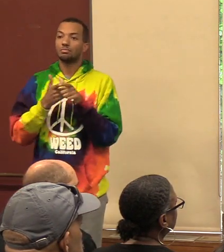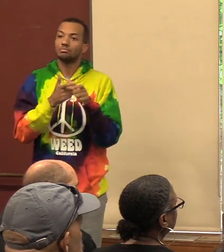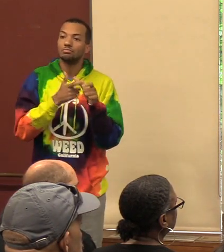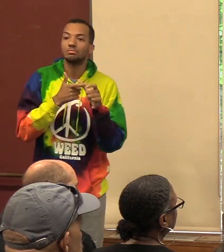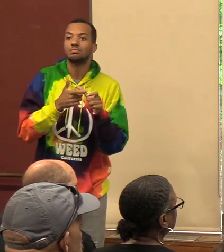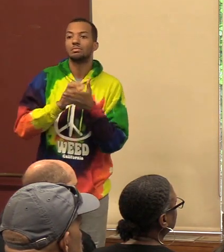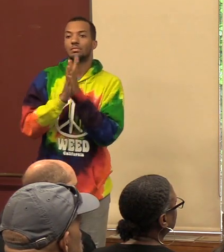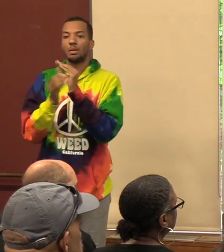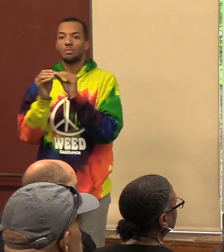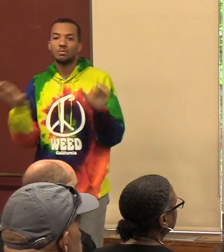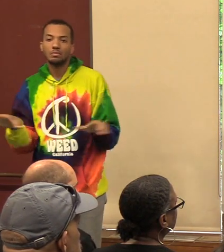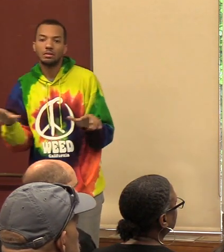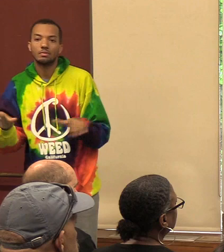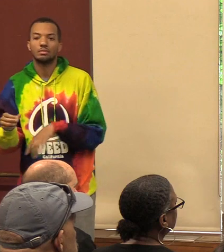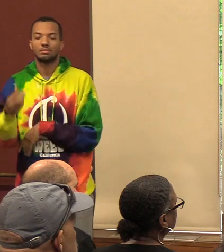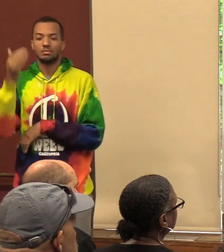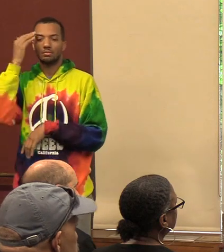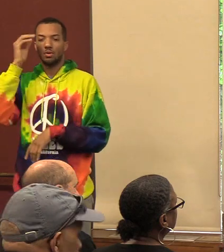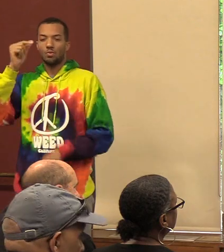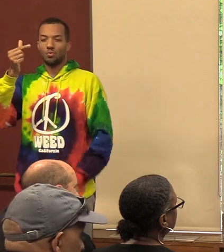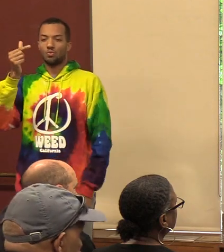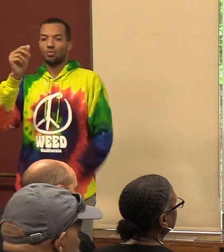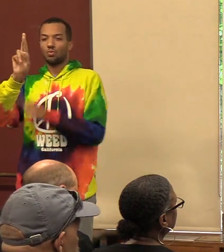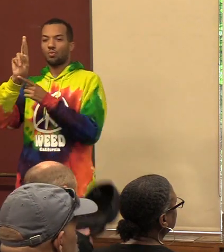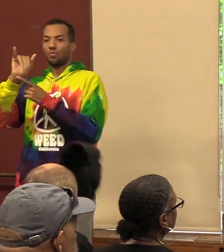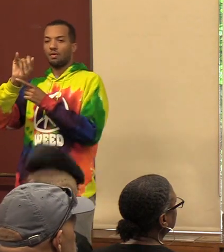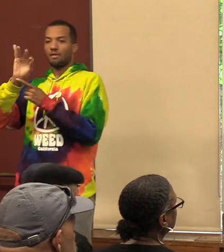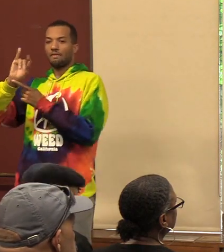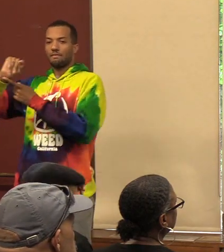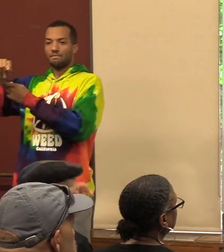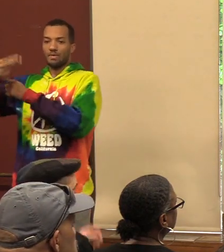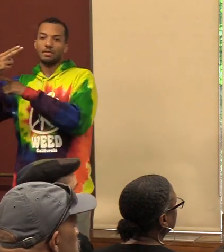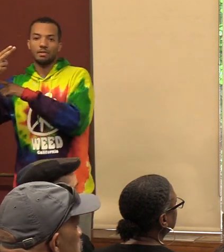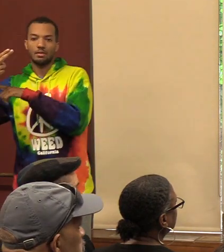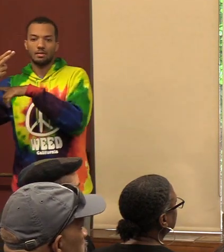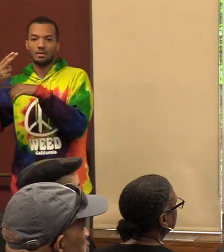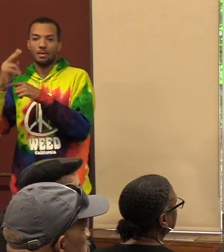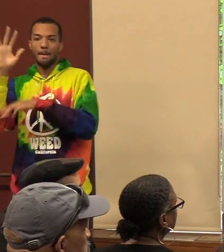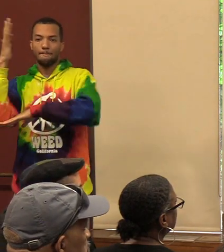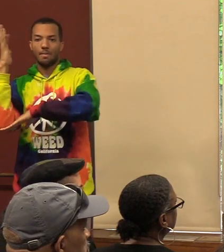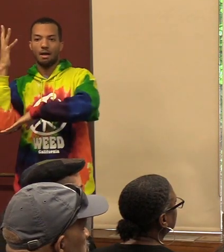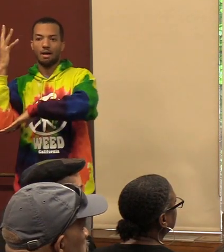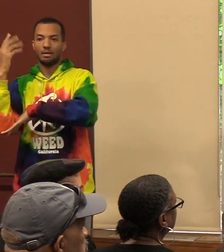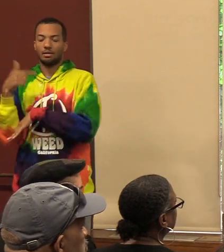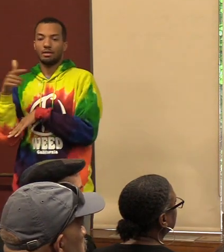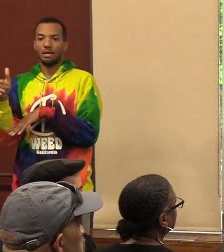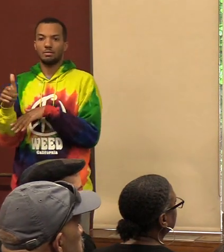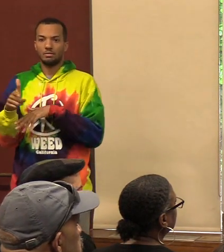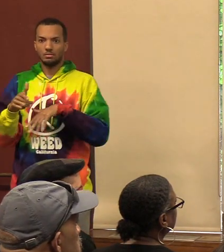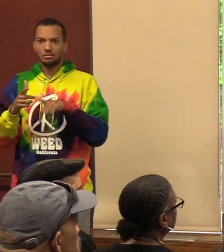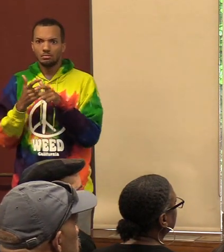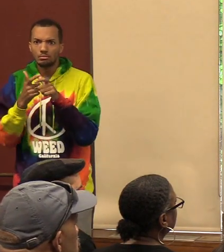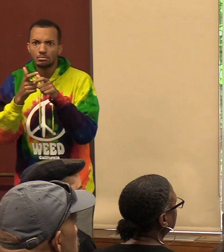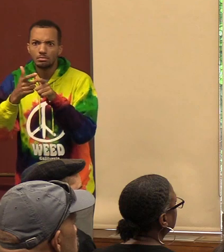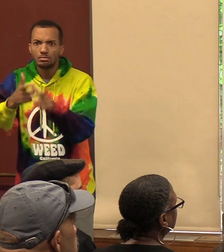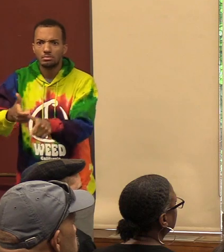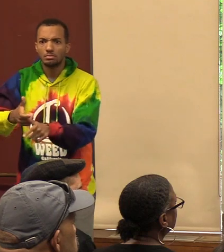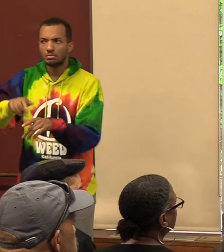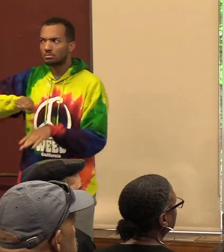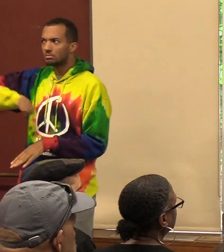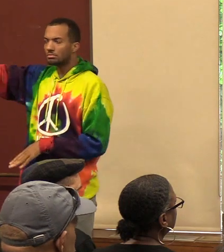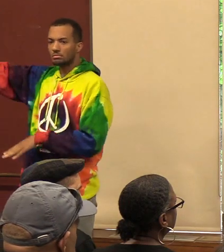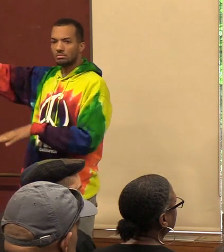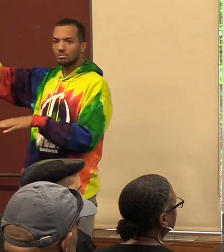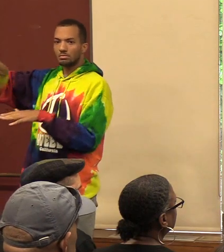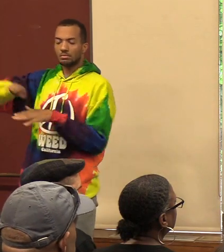Park for my very first date with him, and he ran the whole hill backwards, 1,650 feet straight up, whole